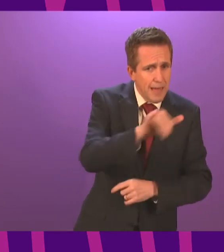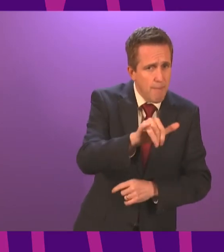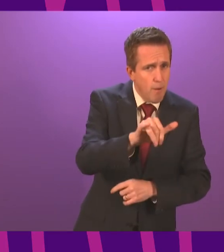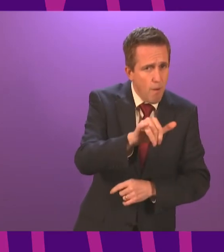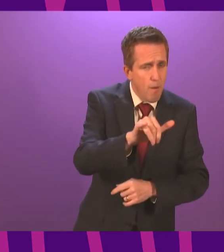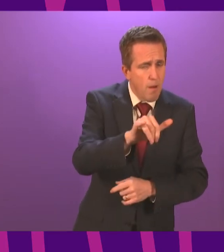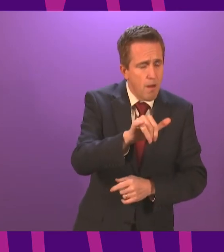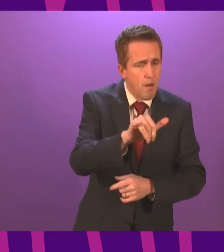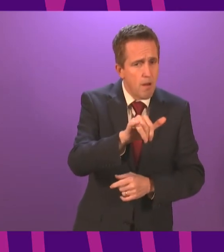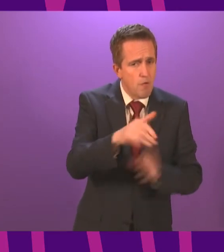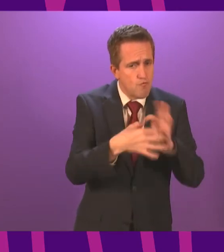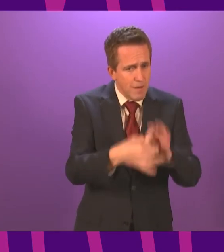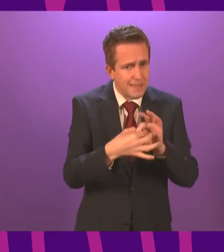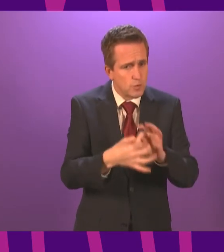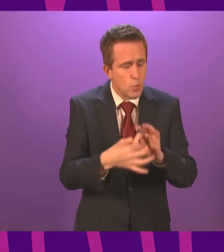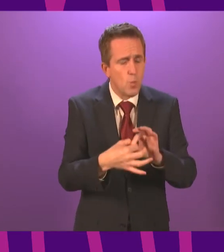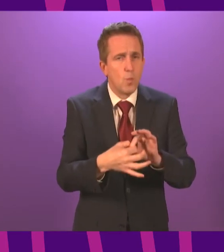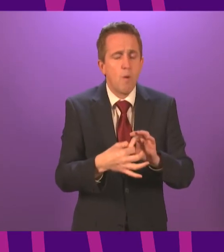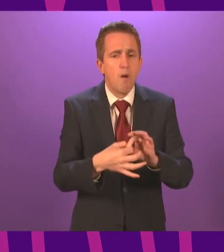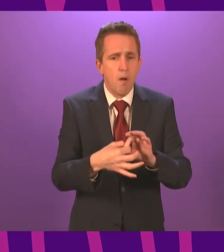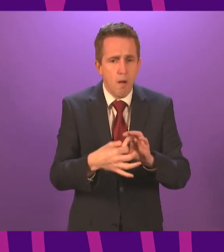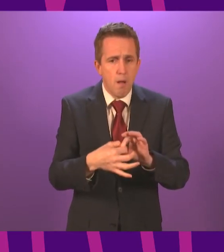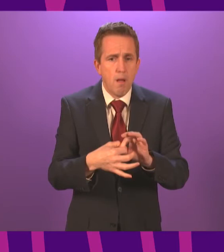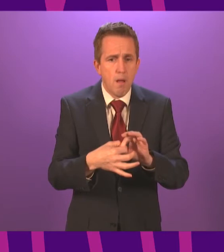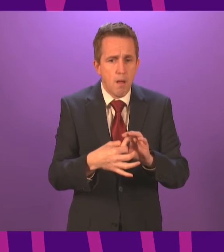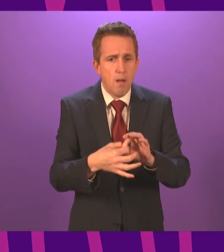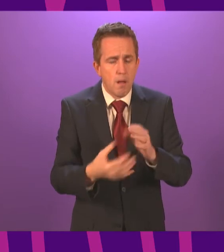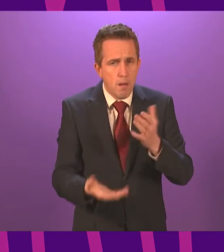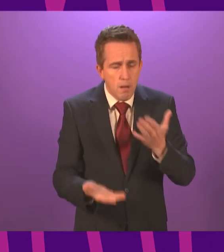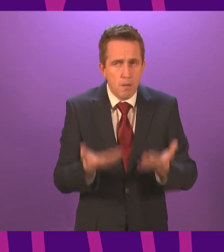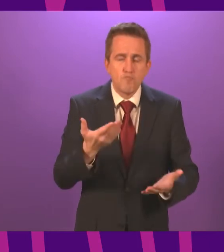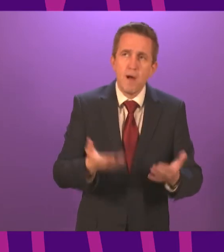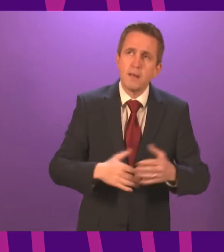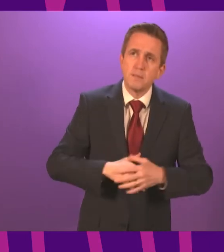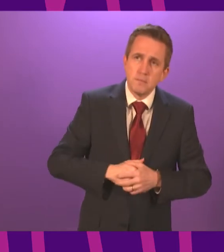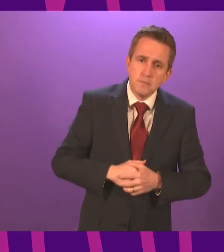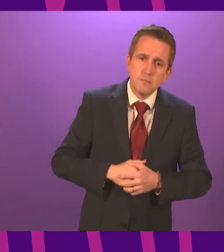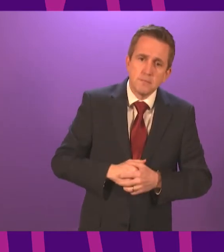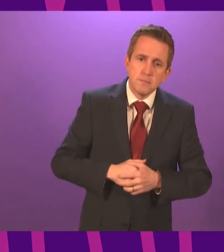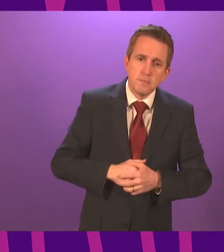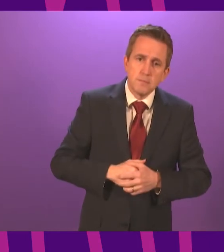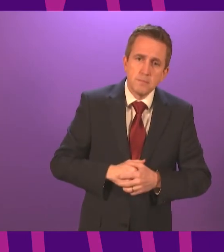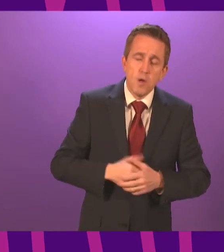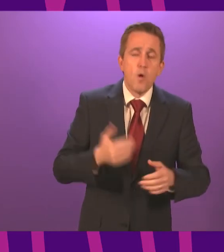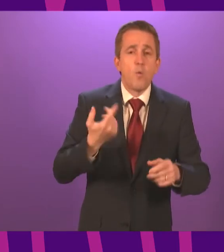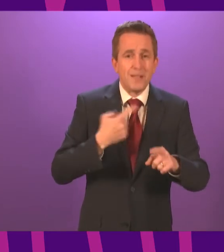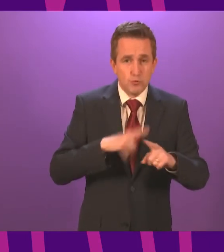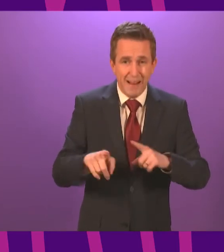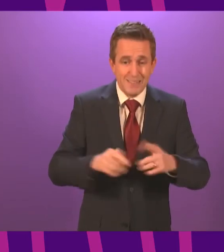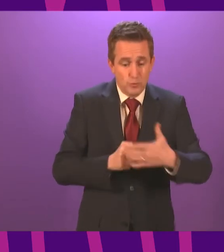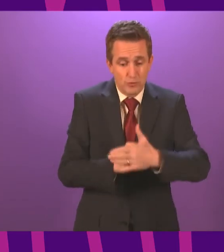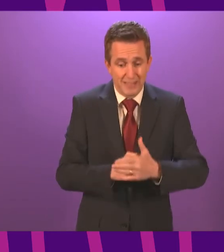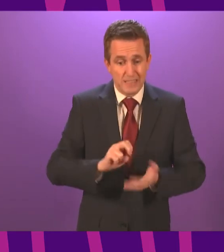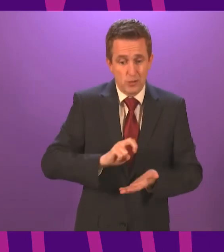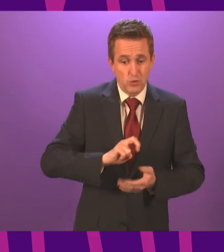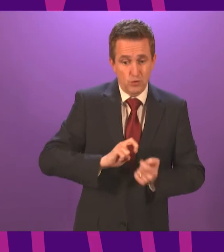Pauline McNeill is mentioning. The point is that this is to try and restrict travel, to try and